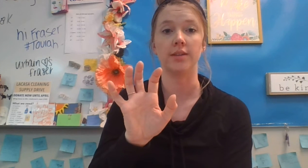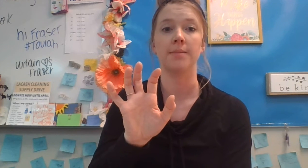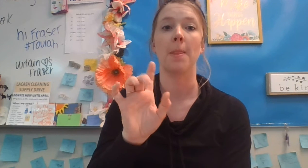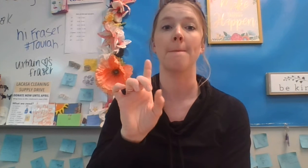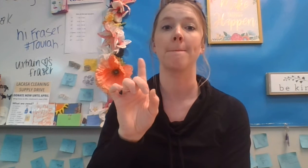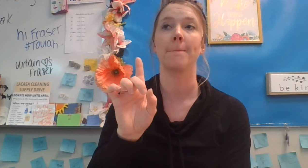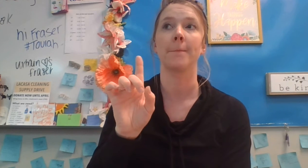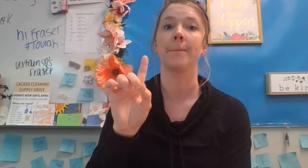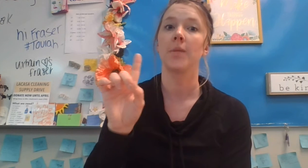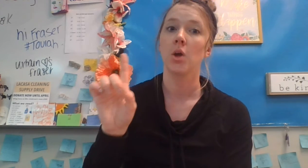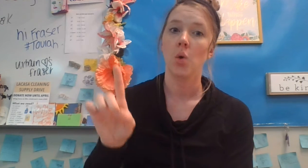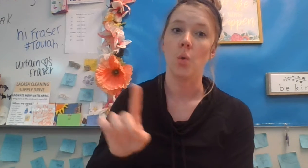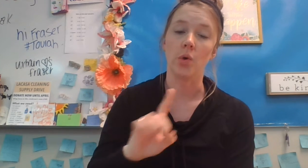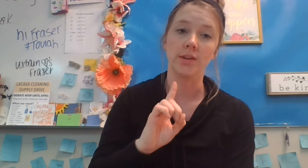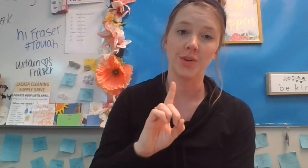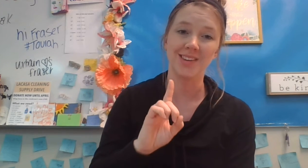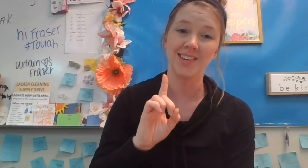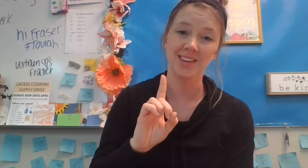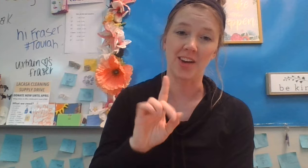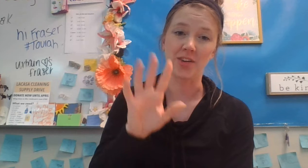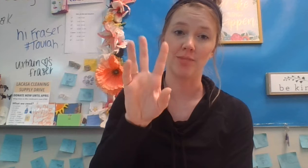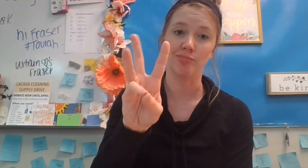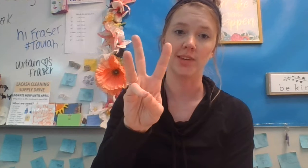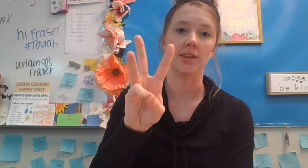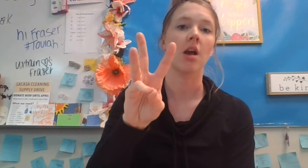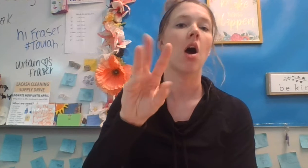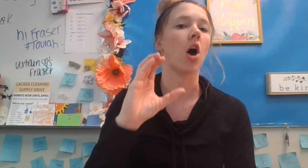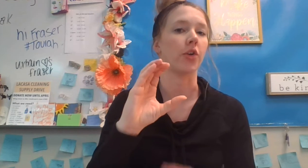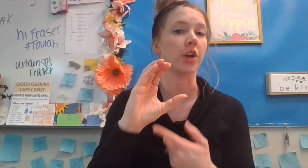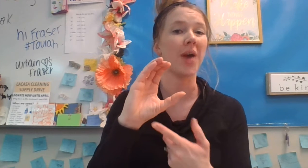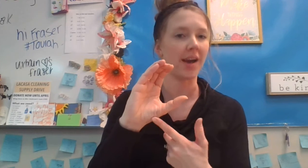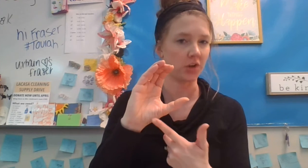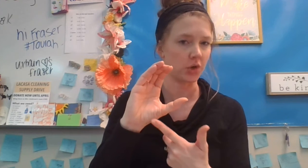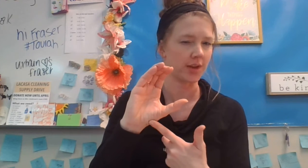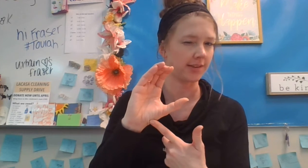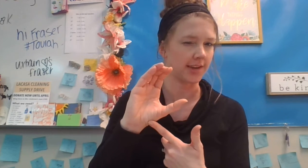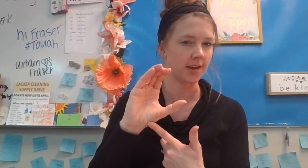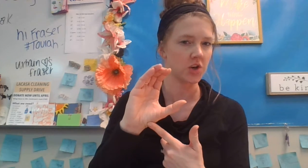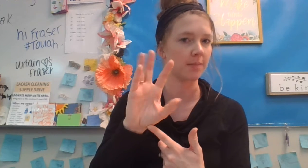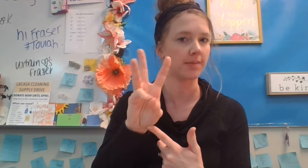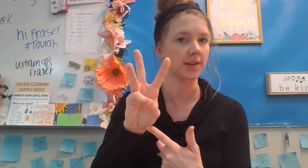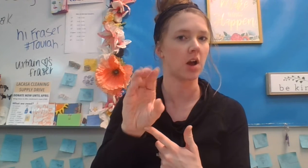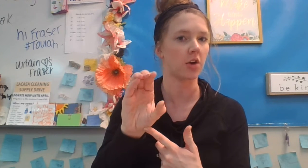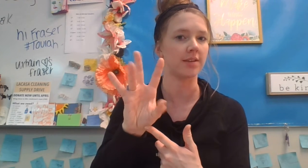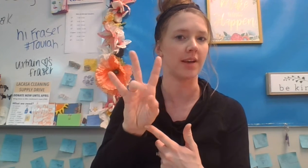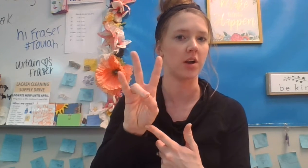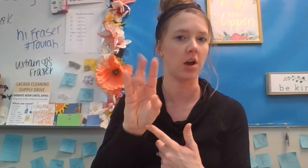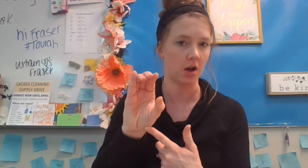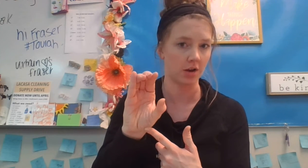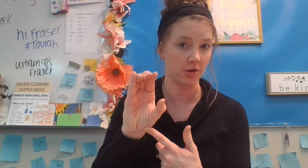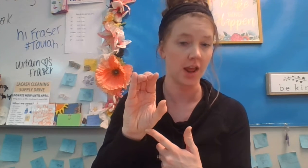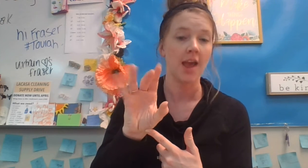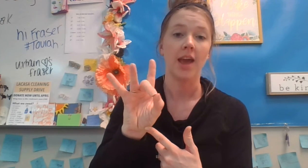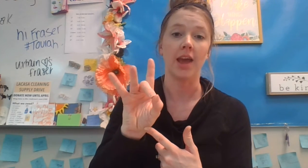hundreds. Once you get to 600, you have to do that C hand shape. 600, 700,